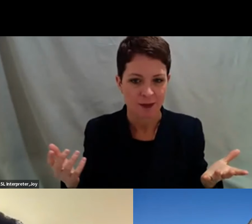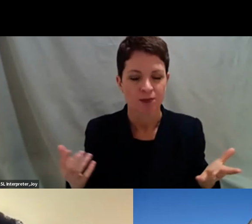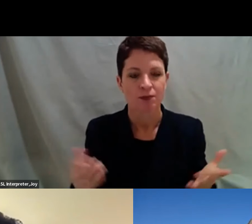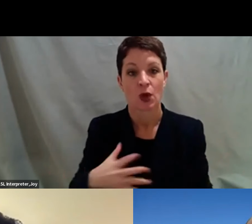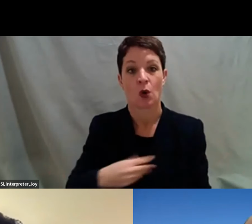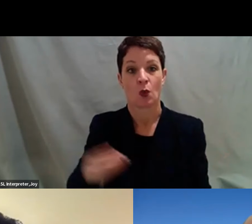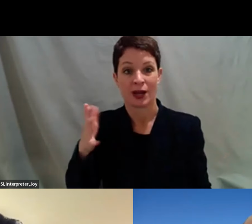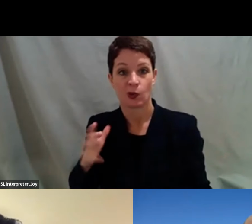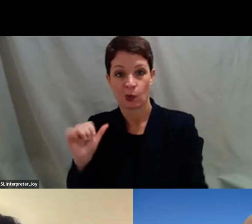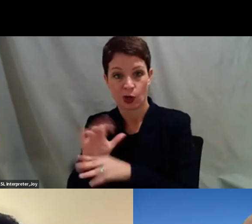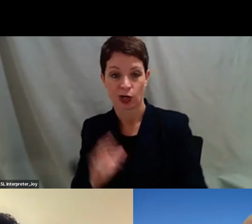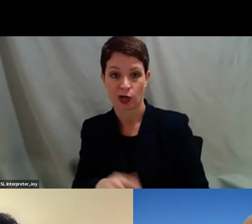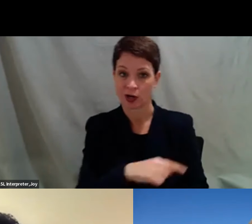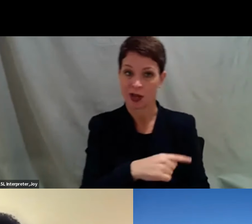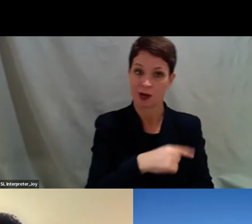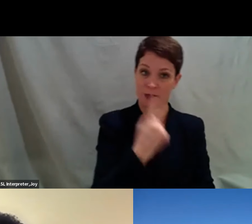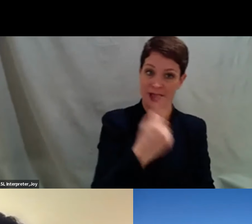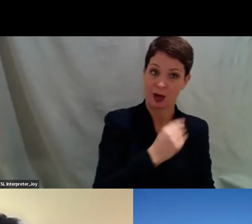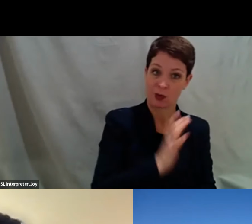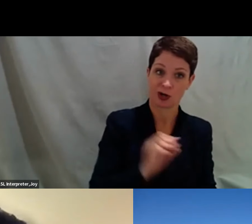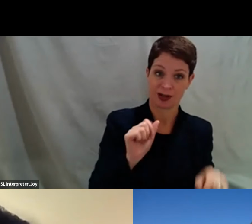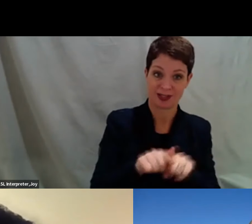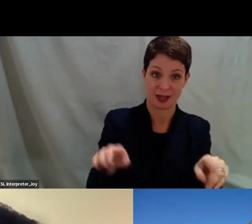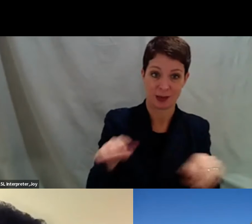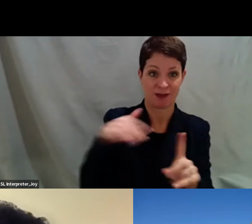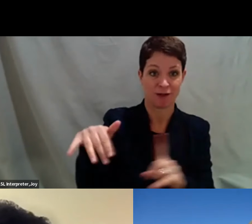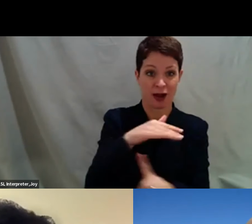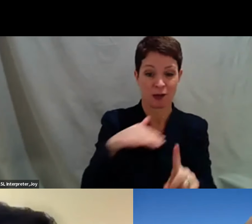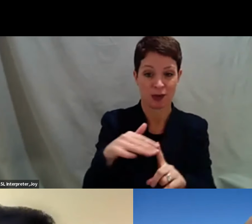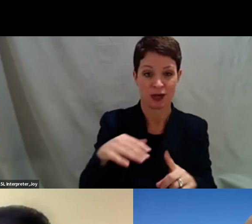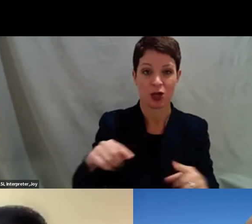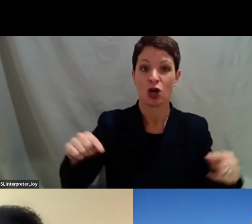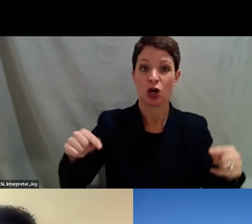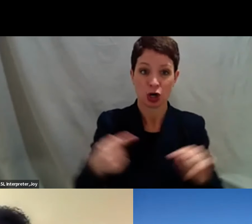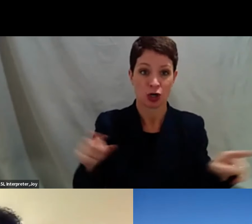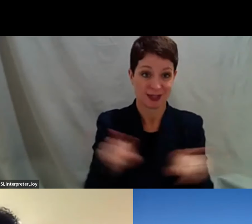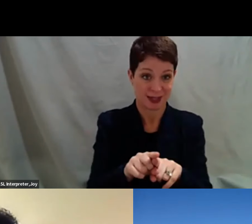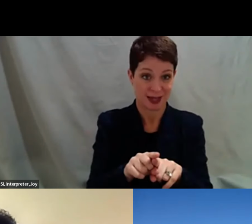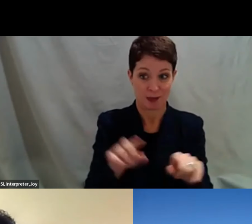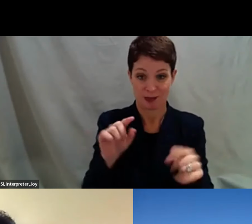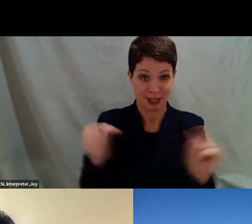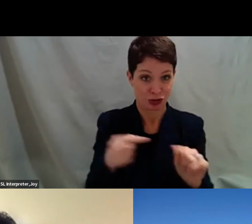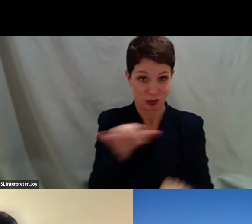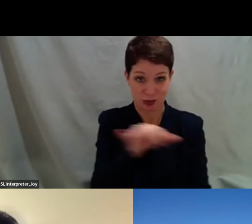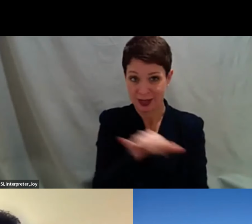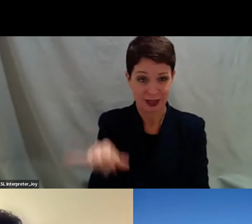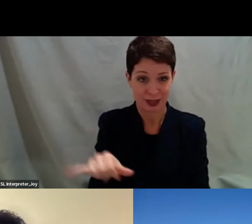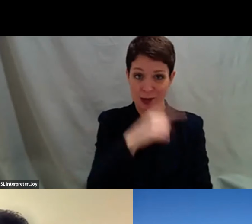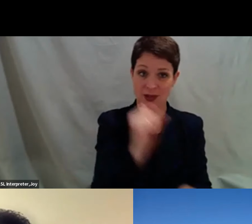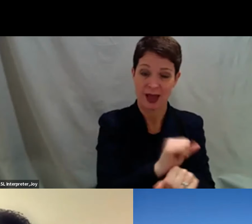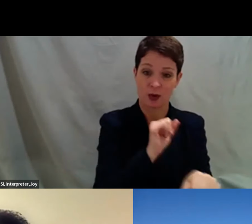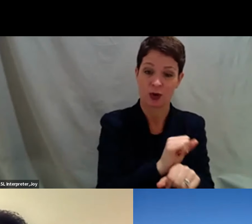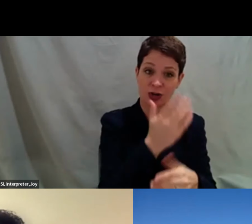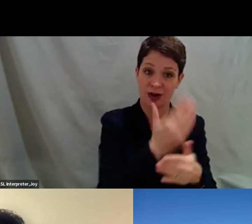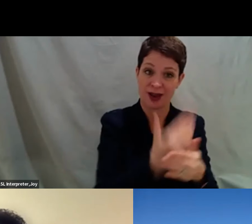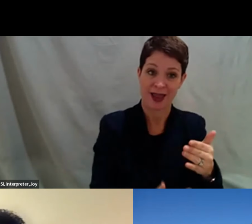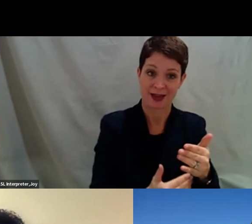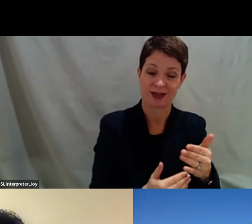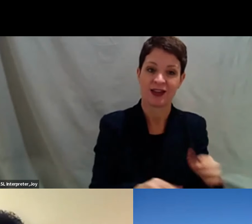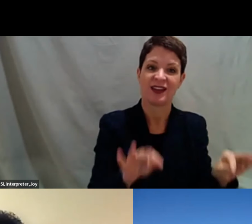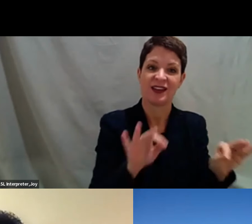white worker and a black worker in that kind of environment, both get hurt, suffer the same injury, the black worker's hand is going to be valued